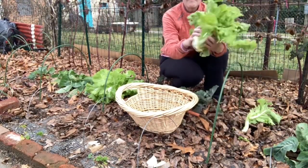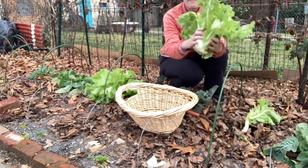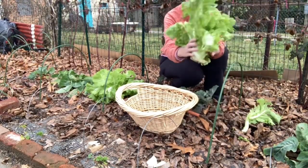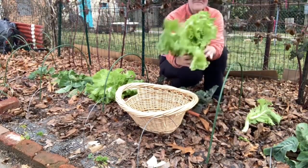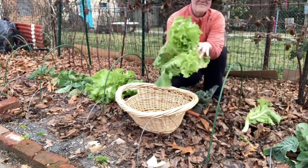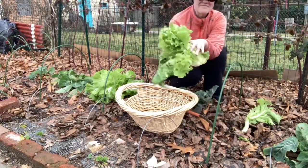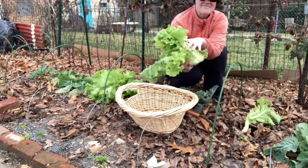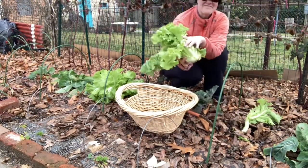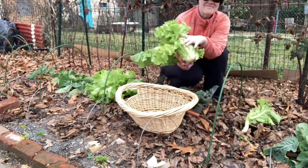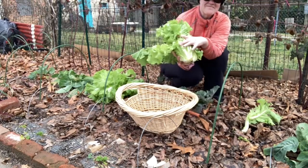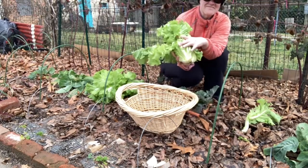Look at that.